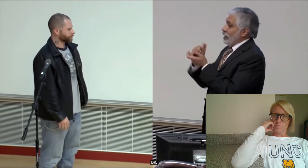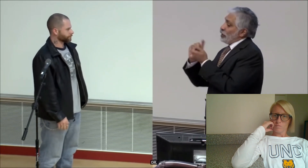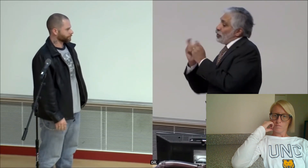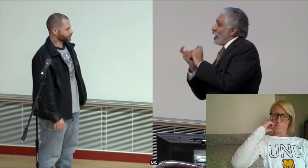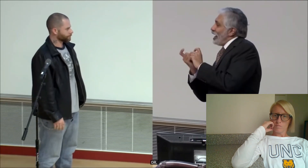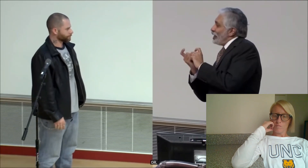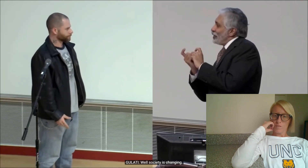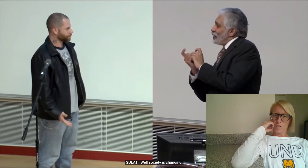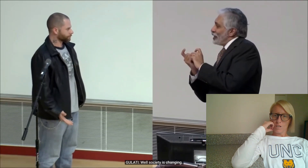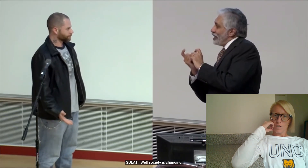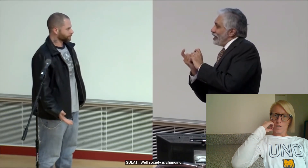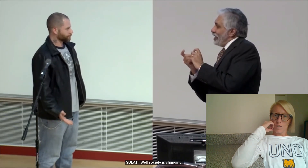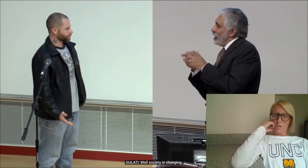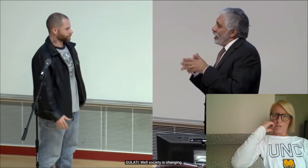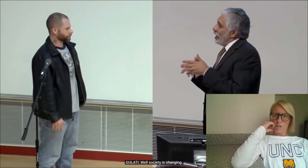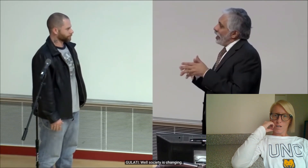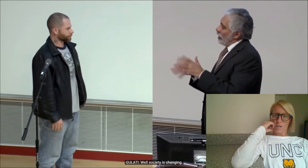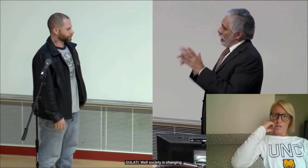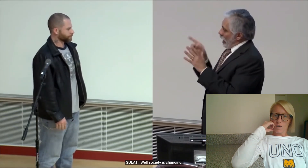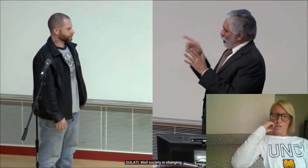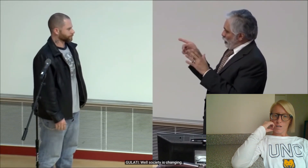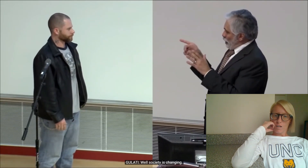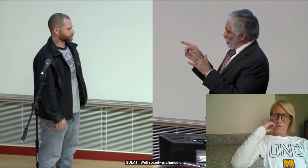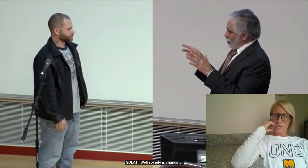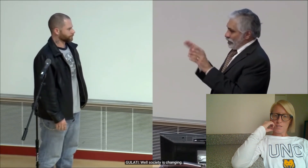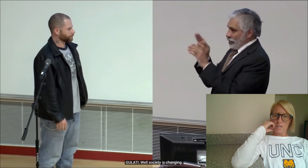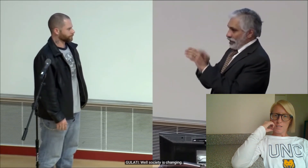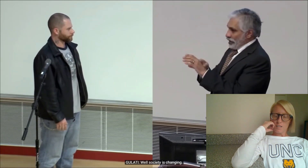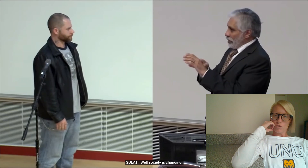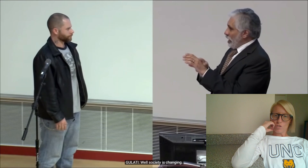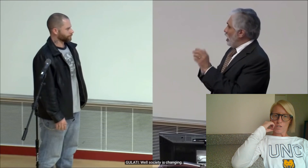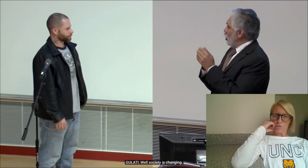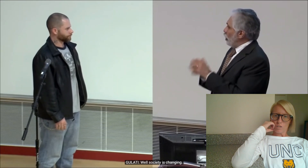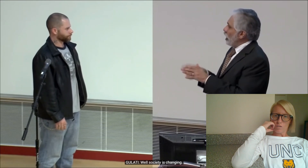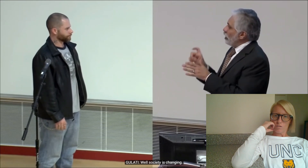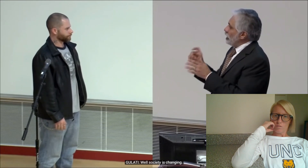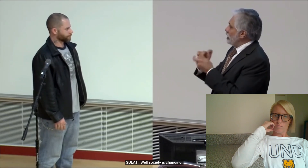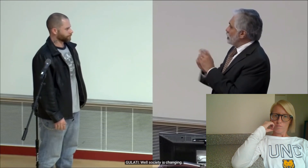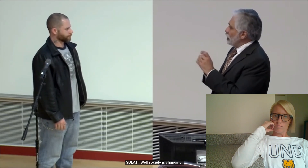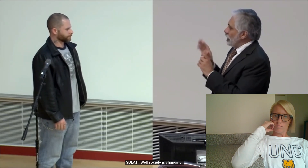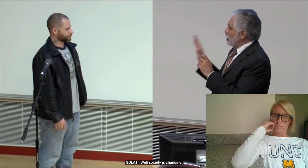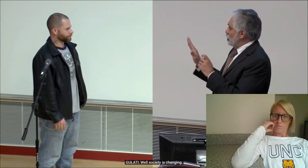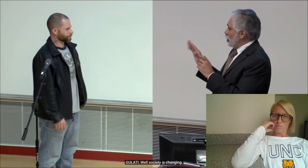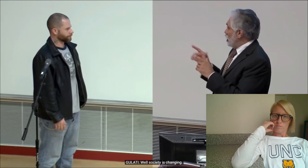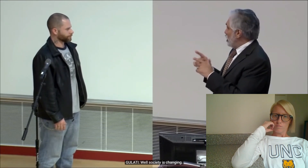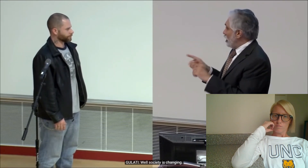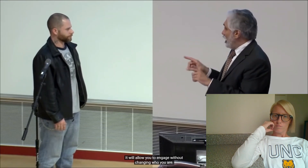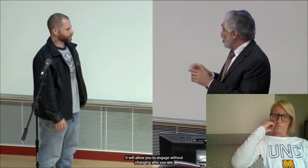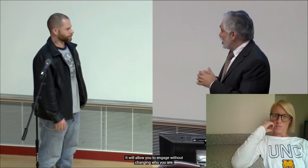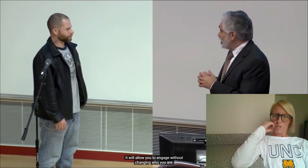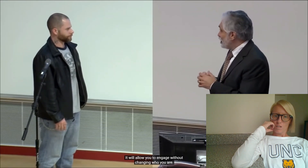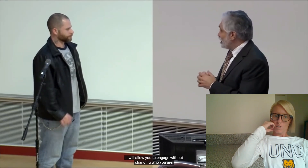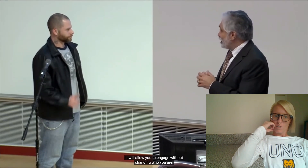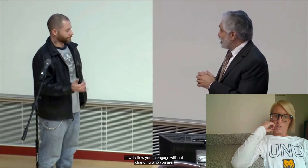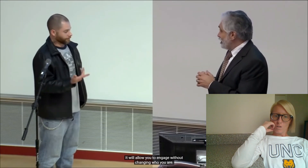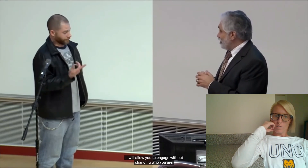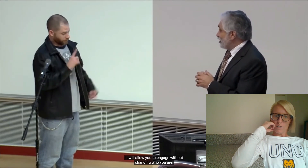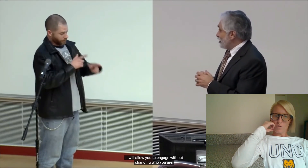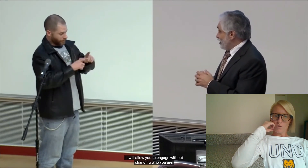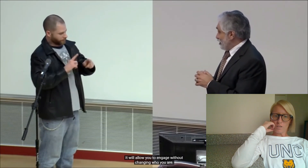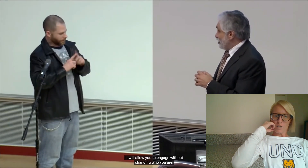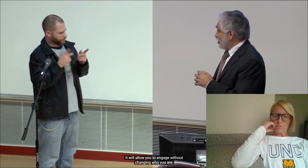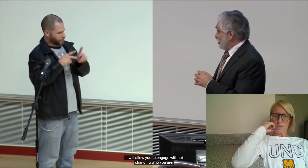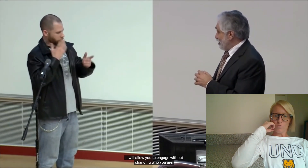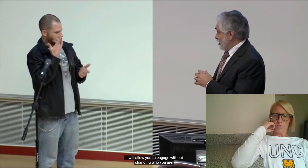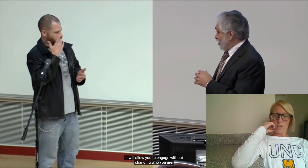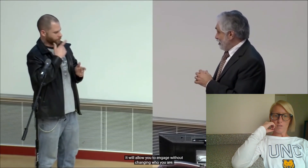employable. Well, society is changing. Well, society is changing. It will allow you to engage Allow